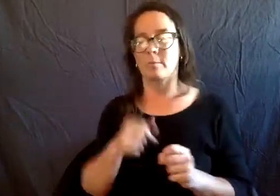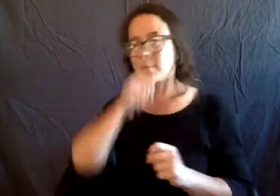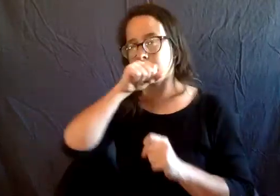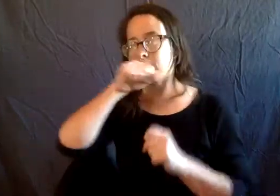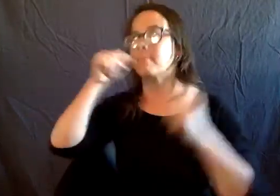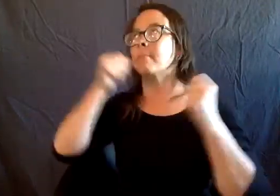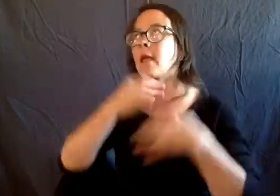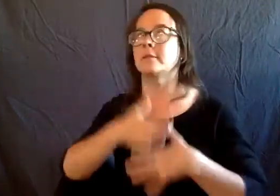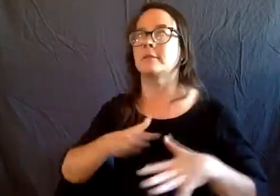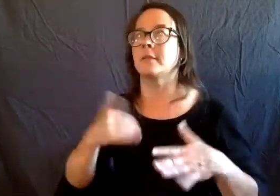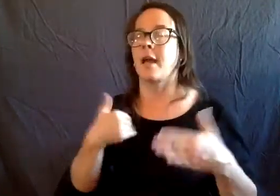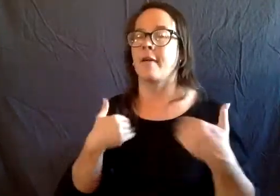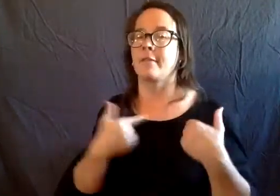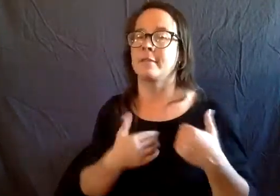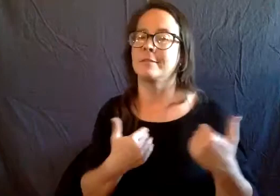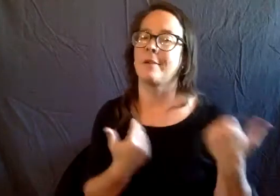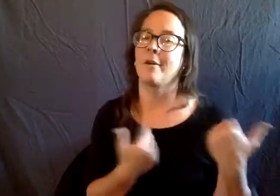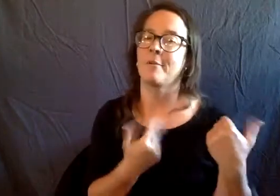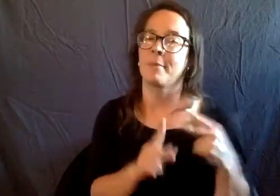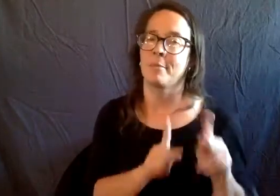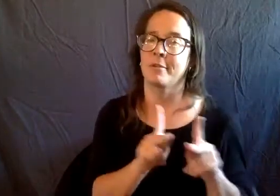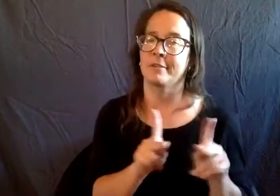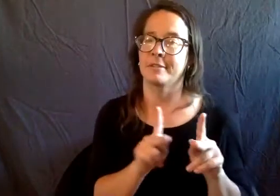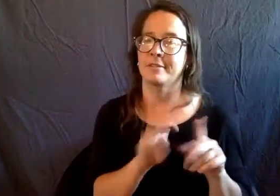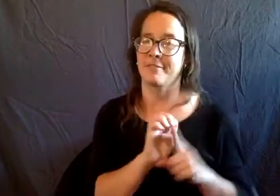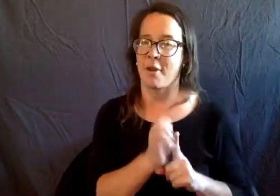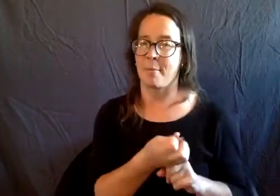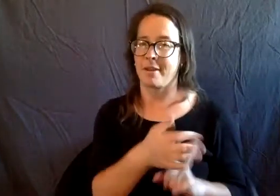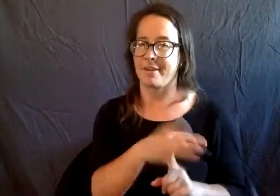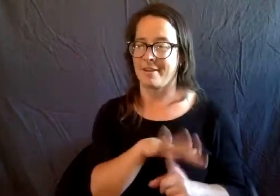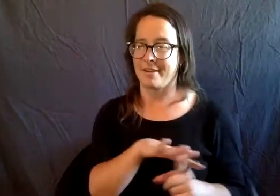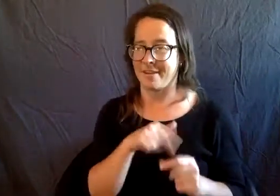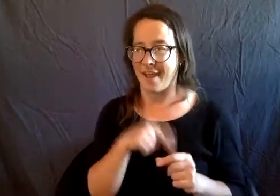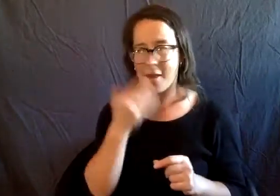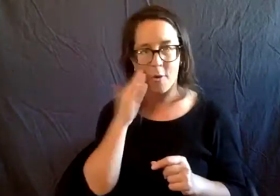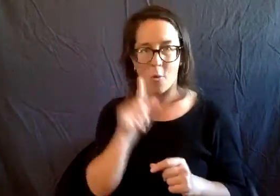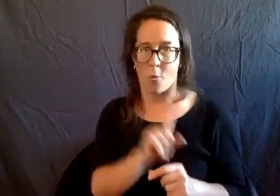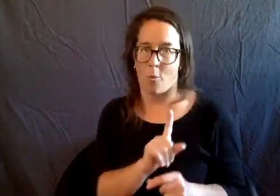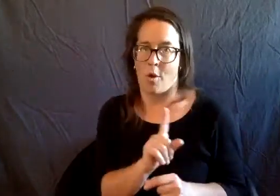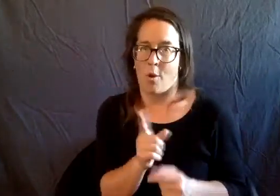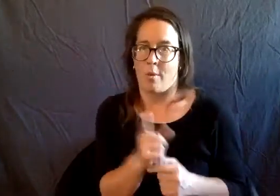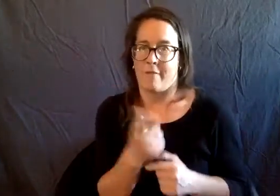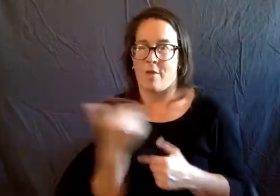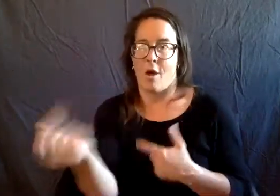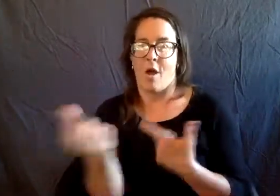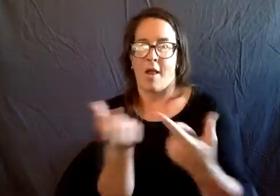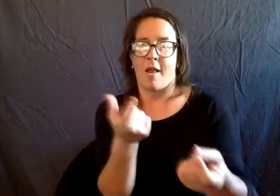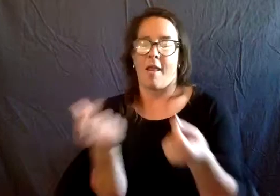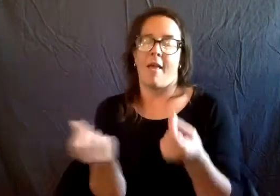been blessed to have this young people's environment, because I don't know where I would have gone otherwise, right? I would have been like a